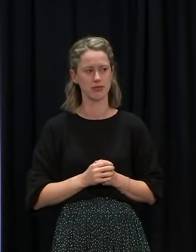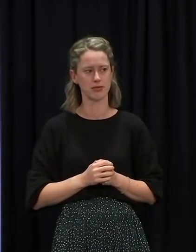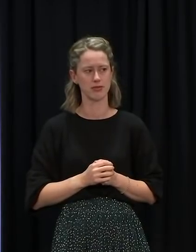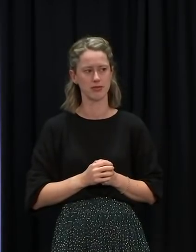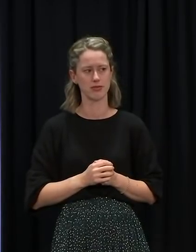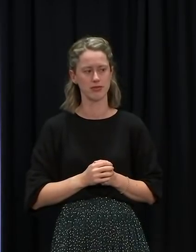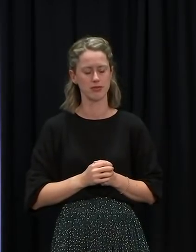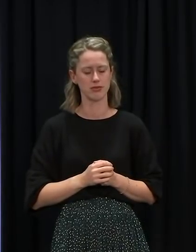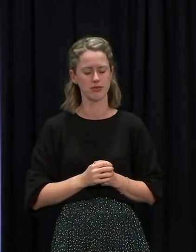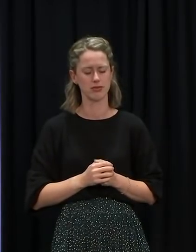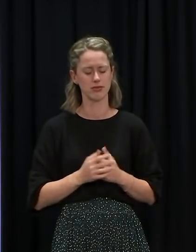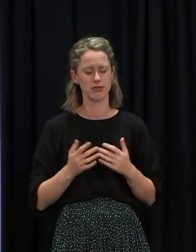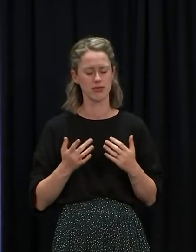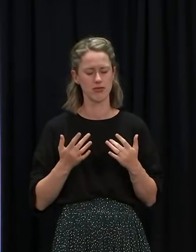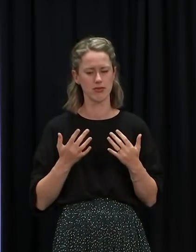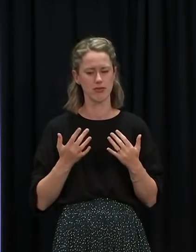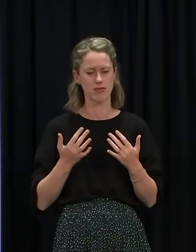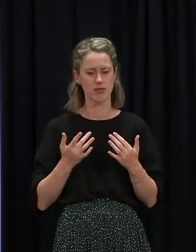now, which is